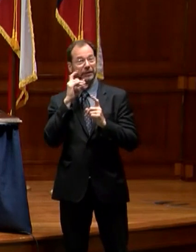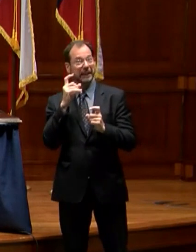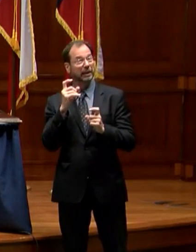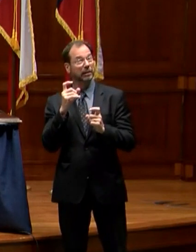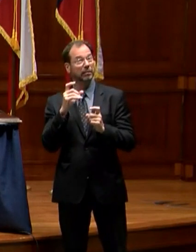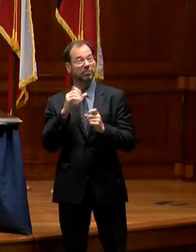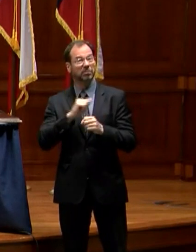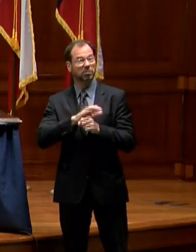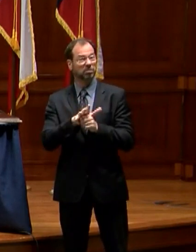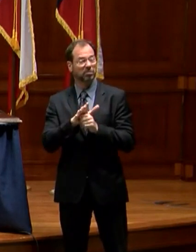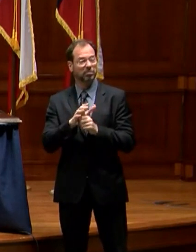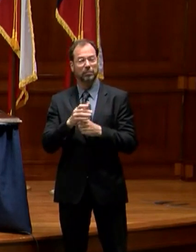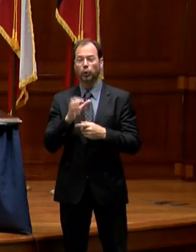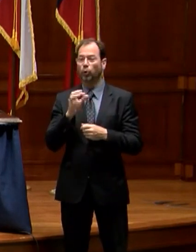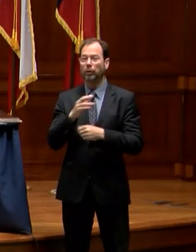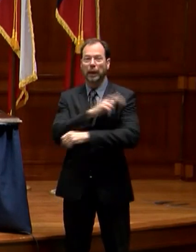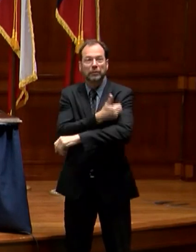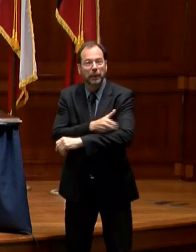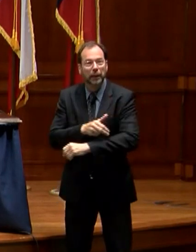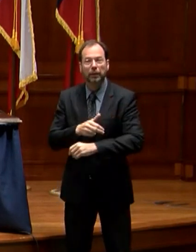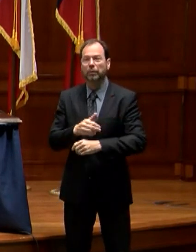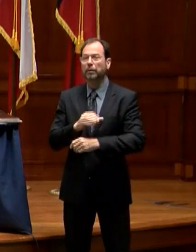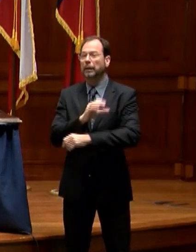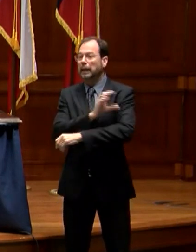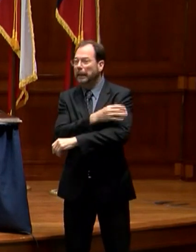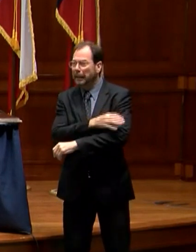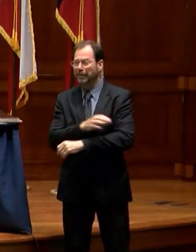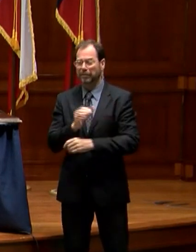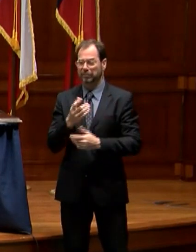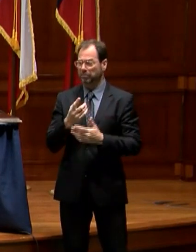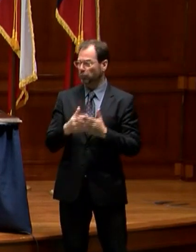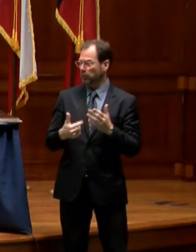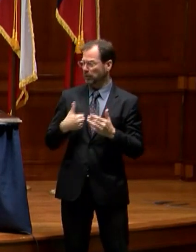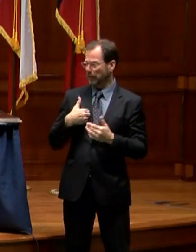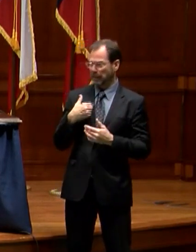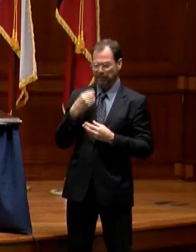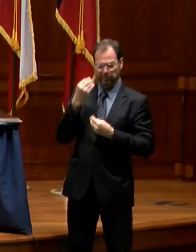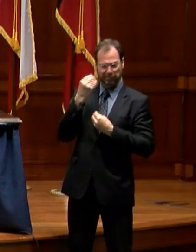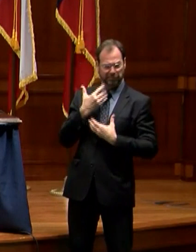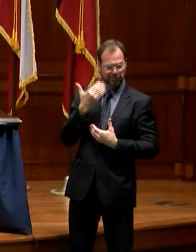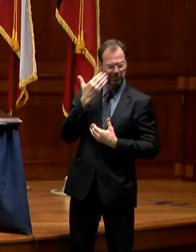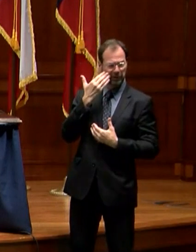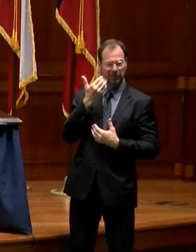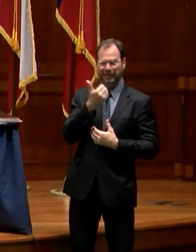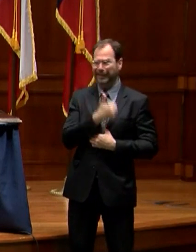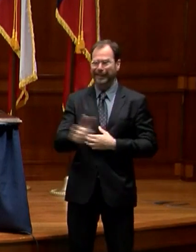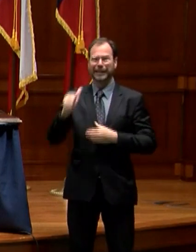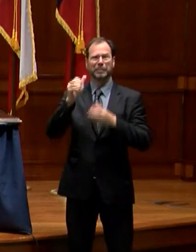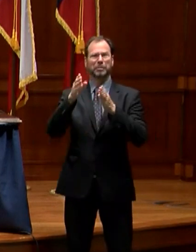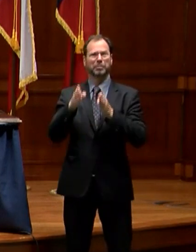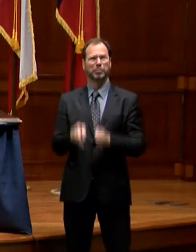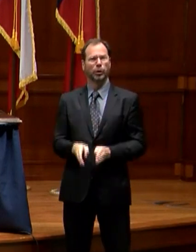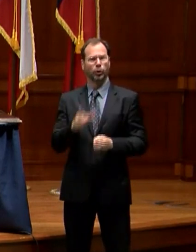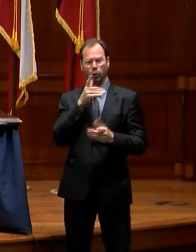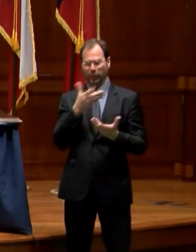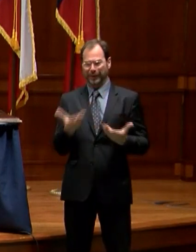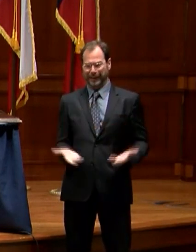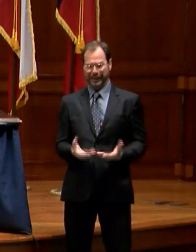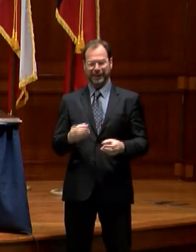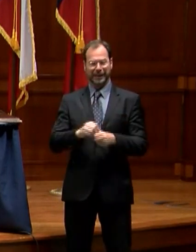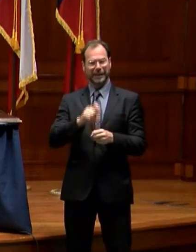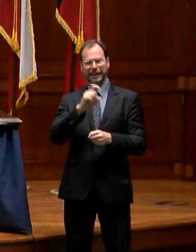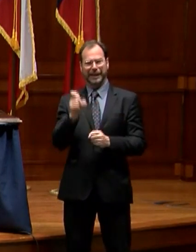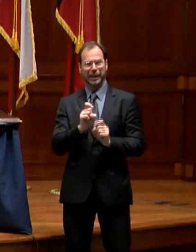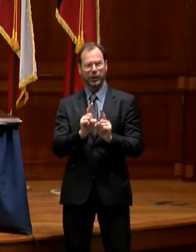COVID-19 health care, as far as I'm aware, anybody in the state of Texas who goes up to a